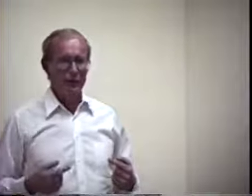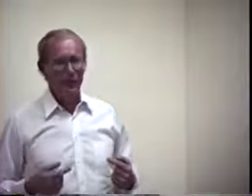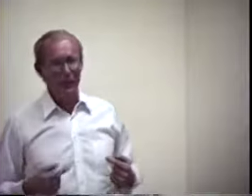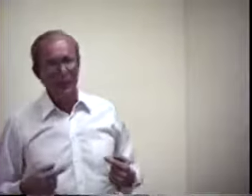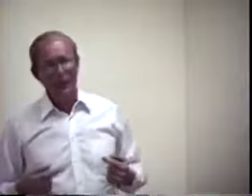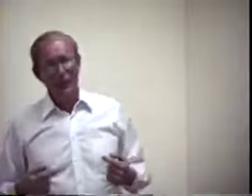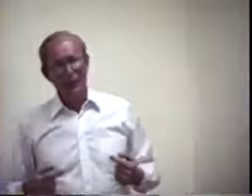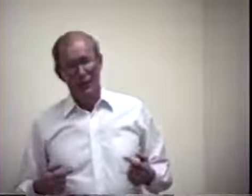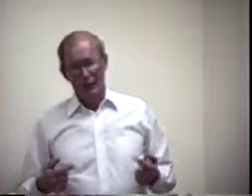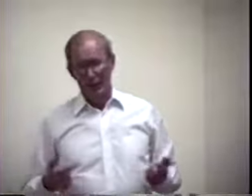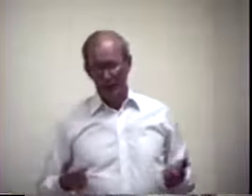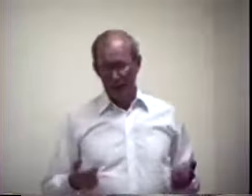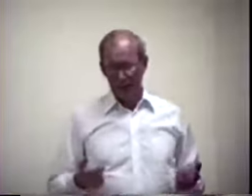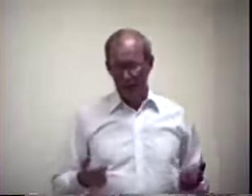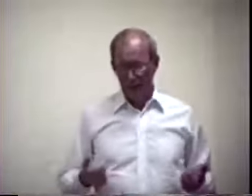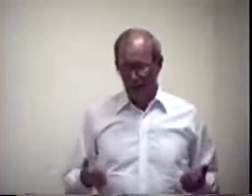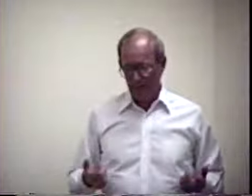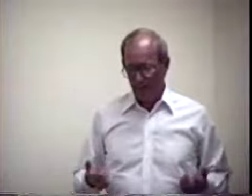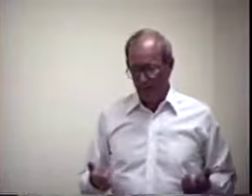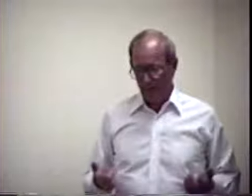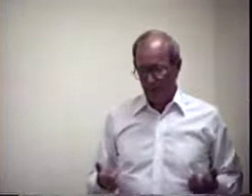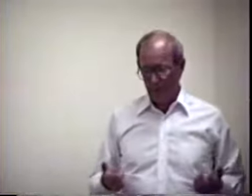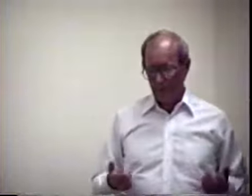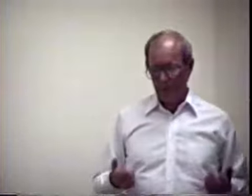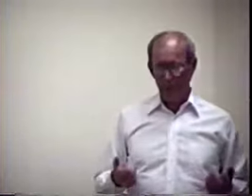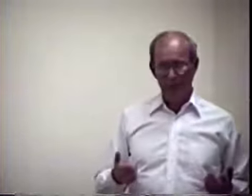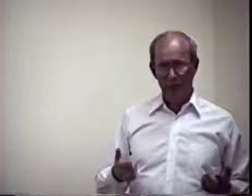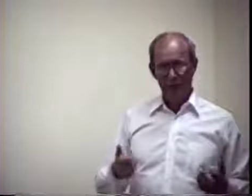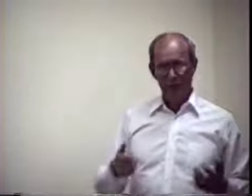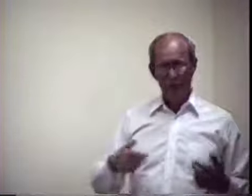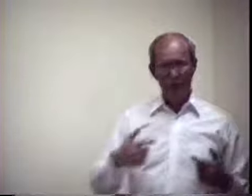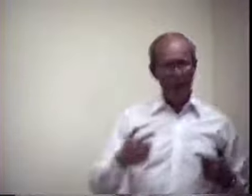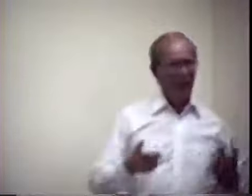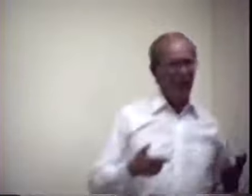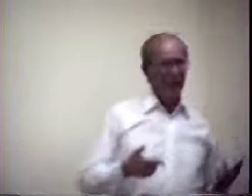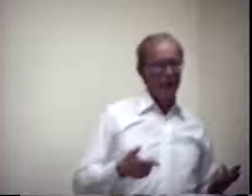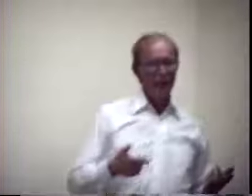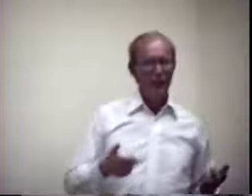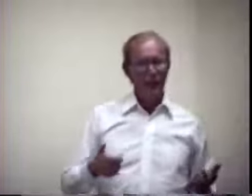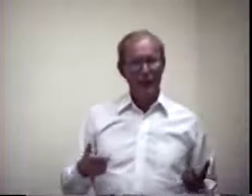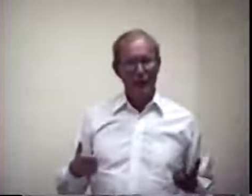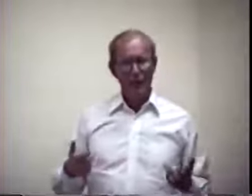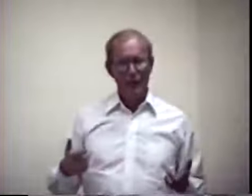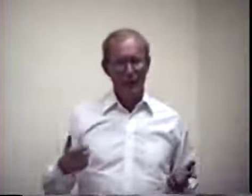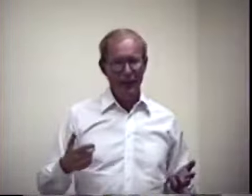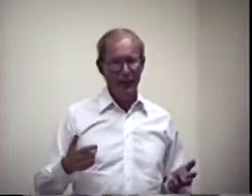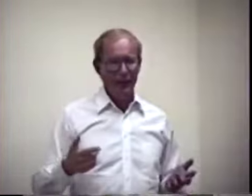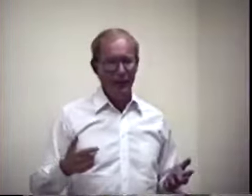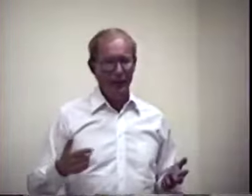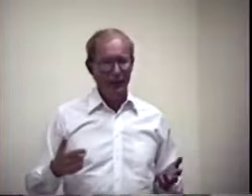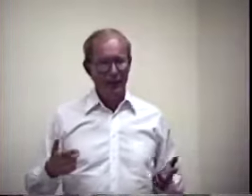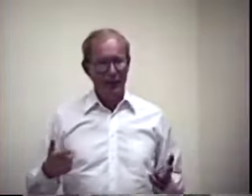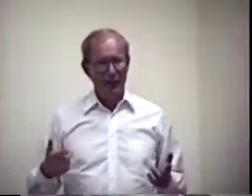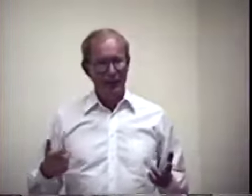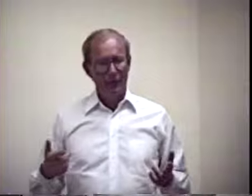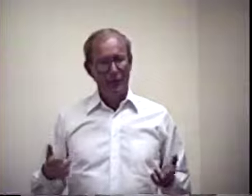manner. The second advanced class here has been a